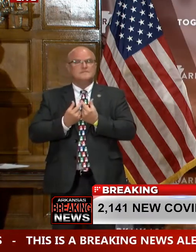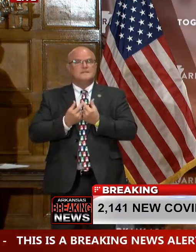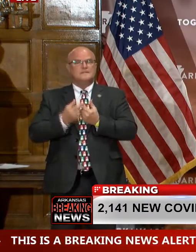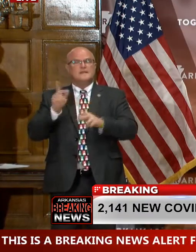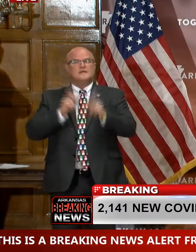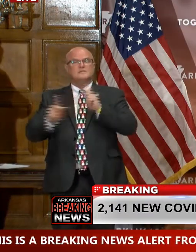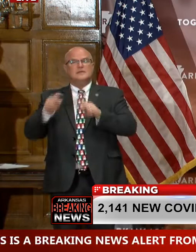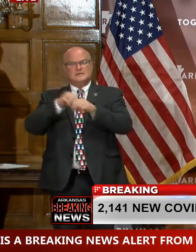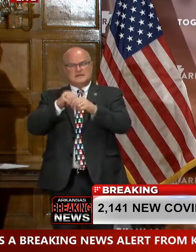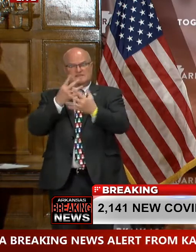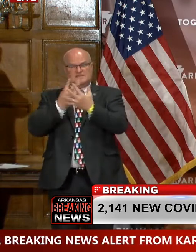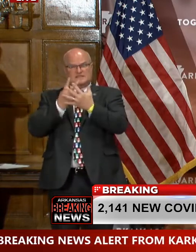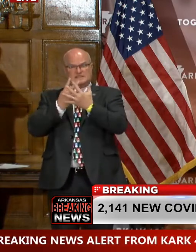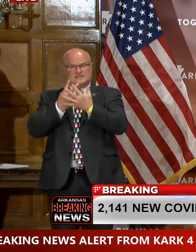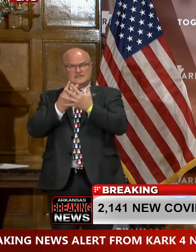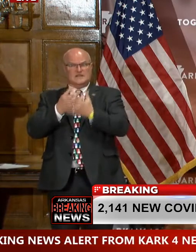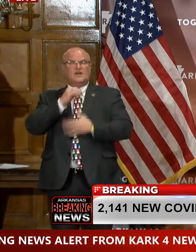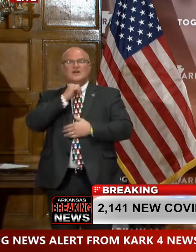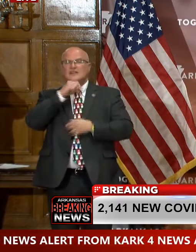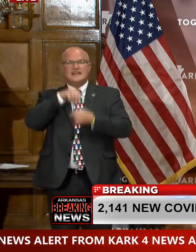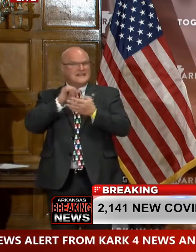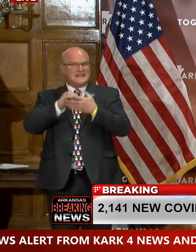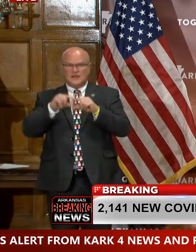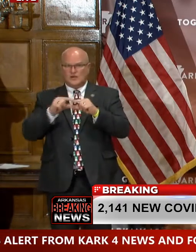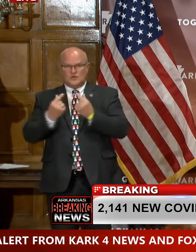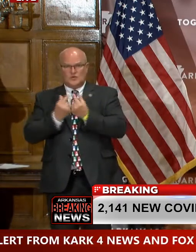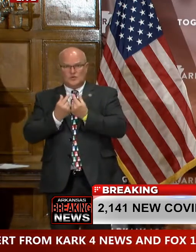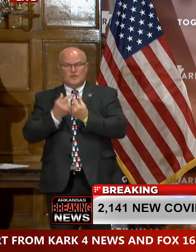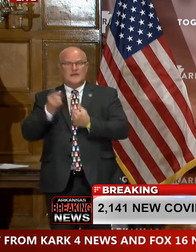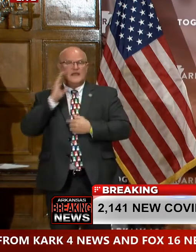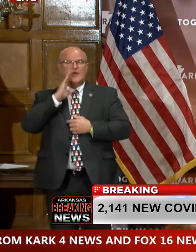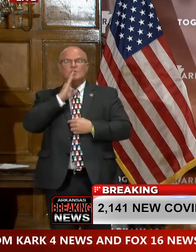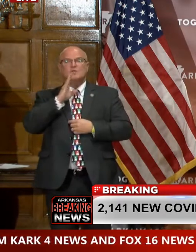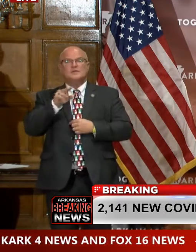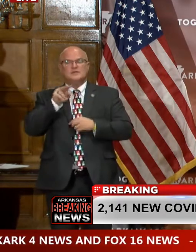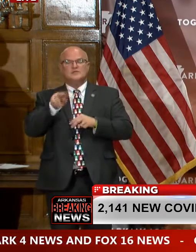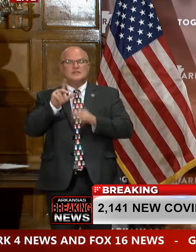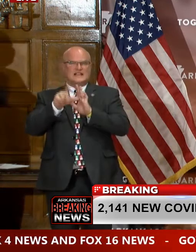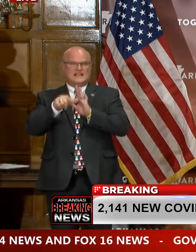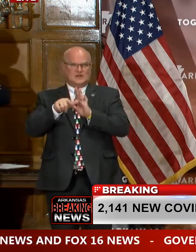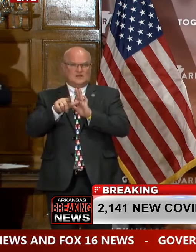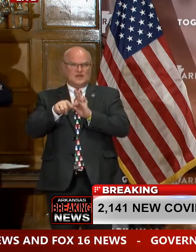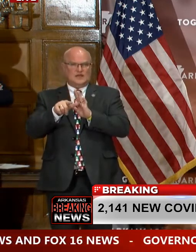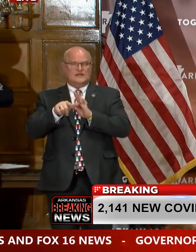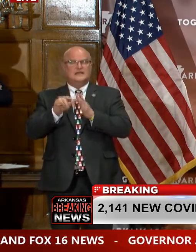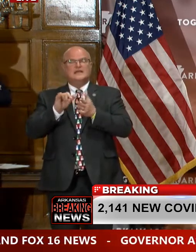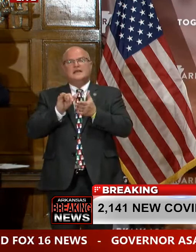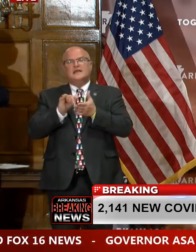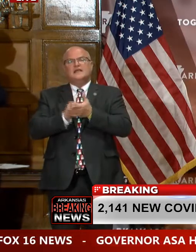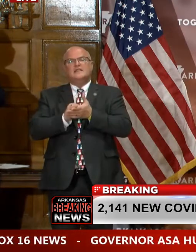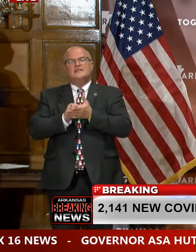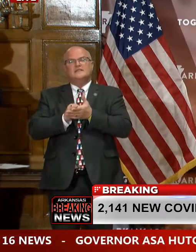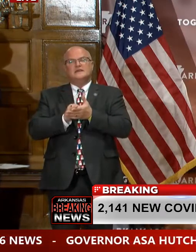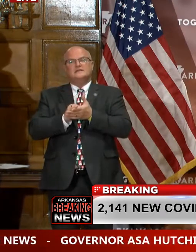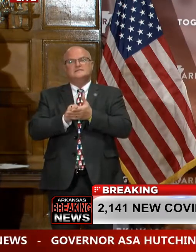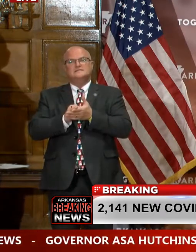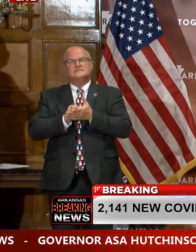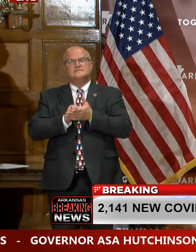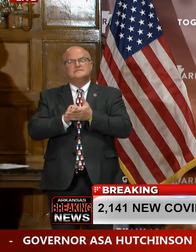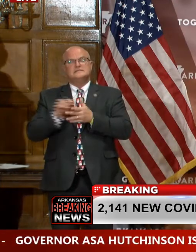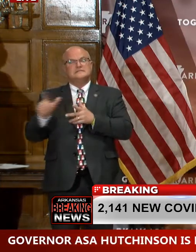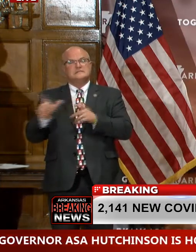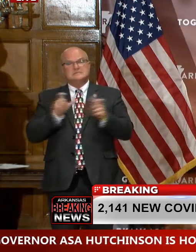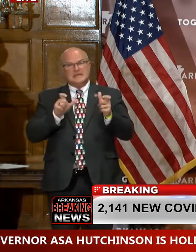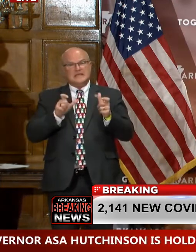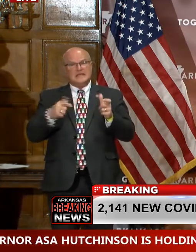Individuals in correctional facilities are not in that group. They will be looked at later on. The speed with